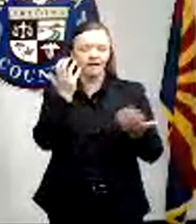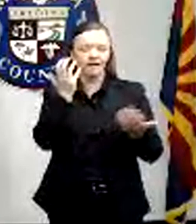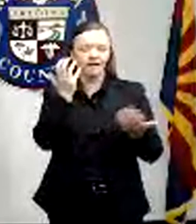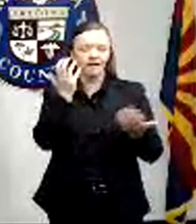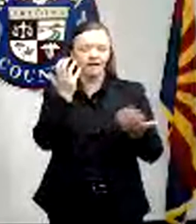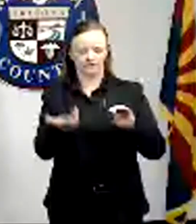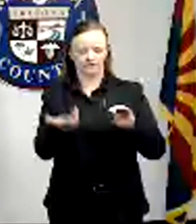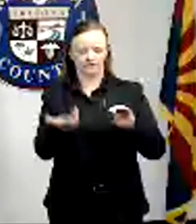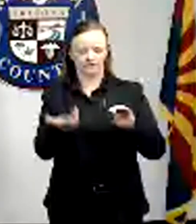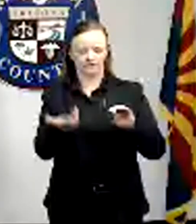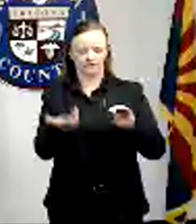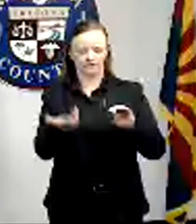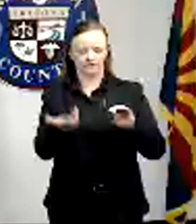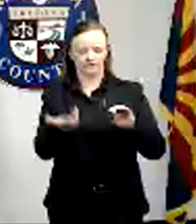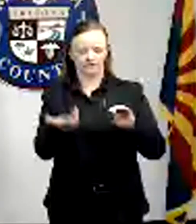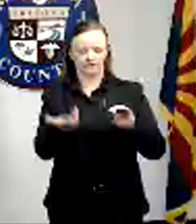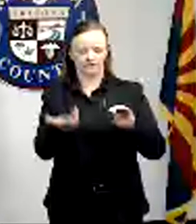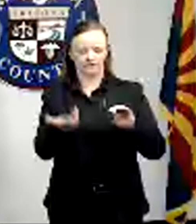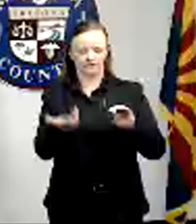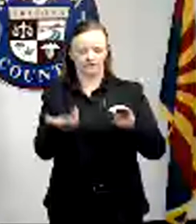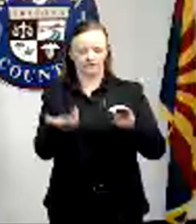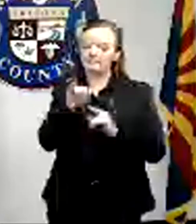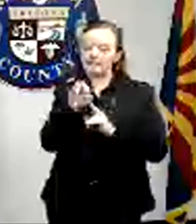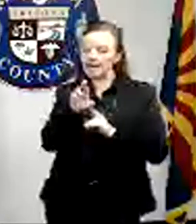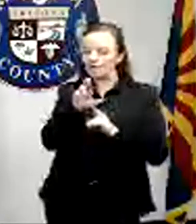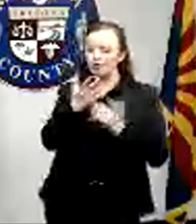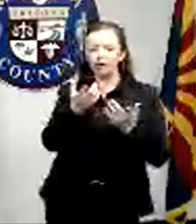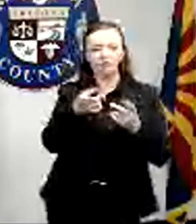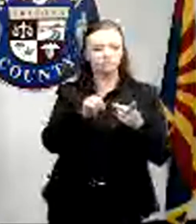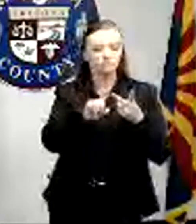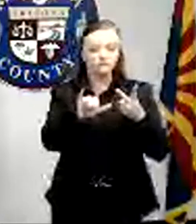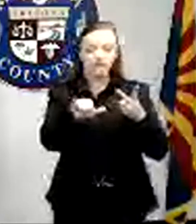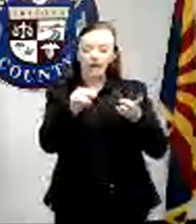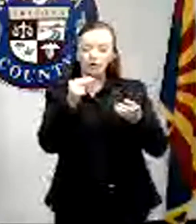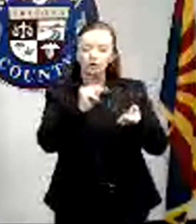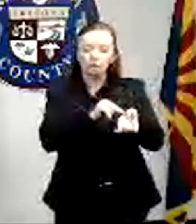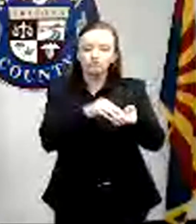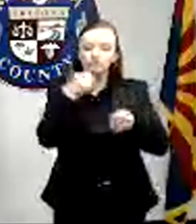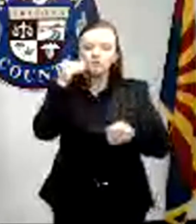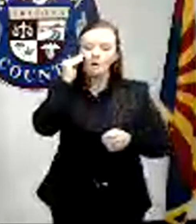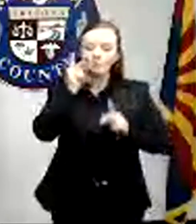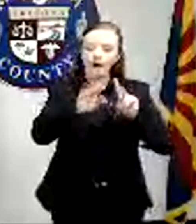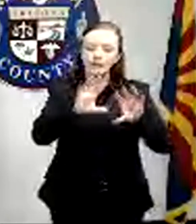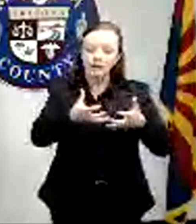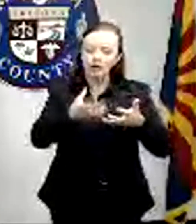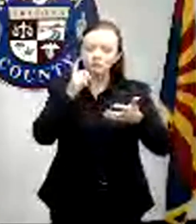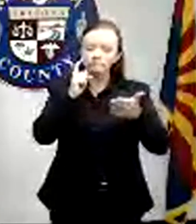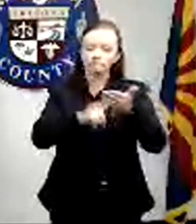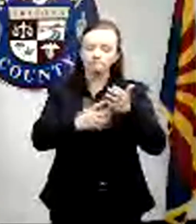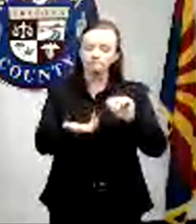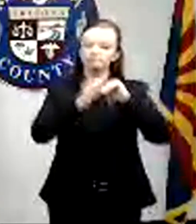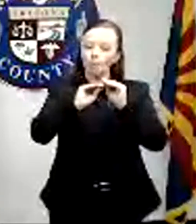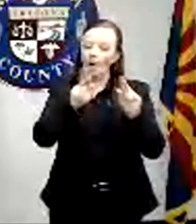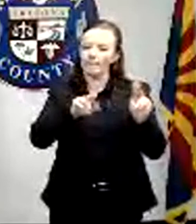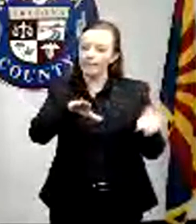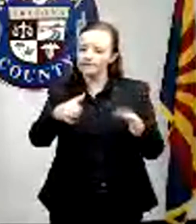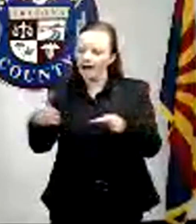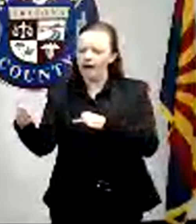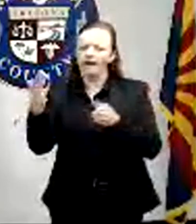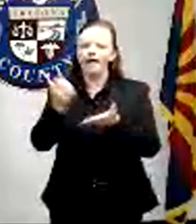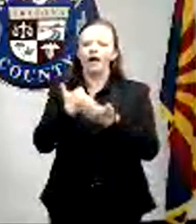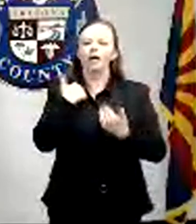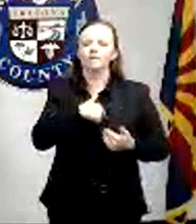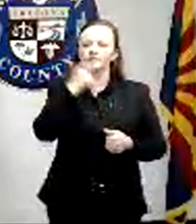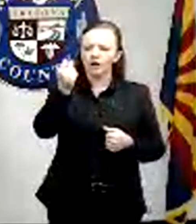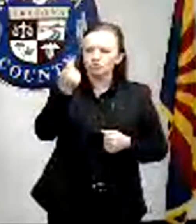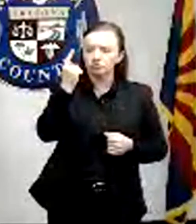any indicator, whether this is your nursing home population that you've seen a rise in deaths in, and help us understand